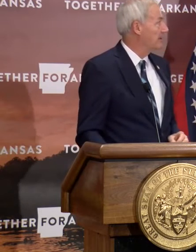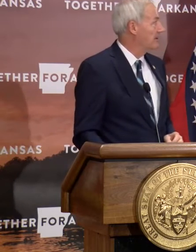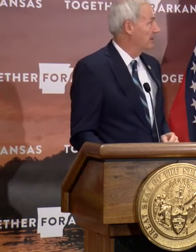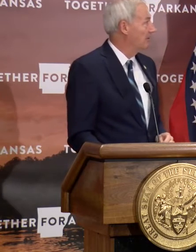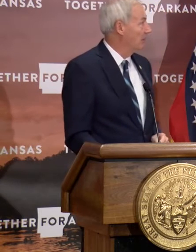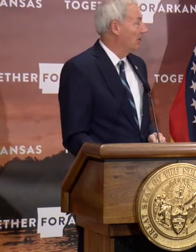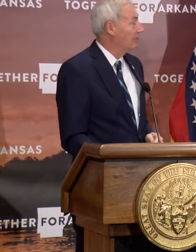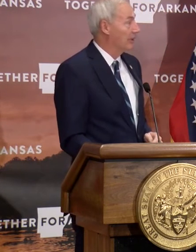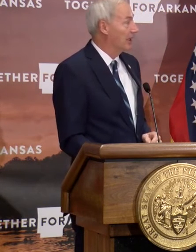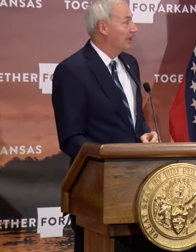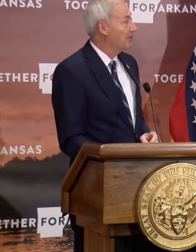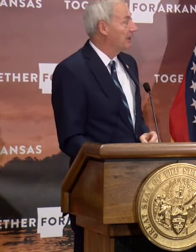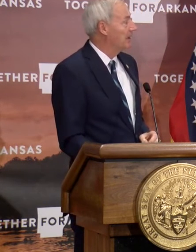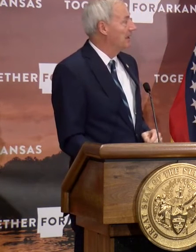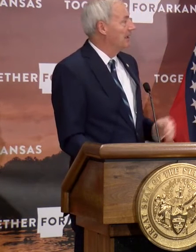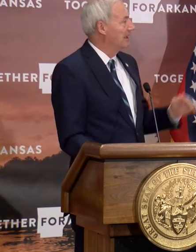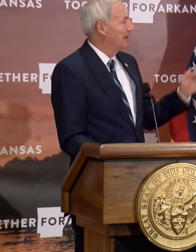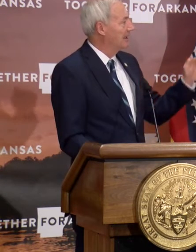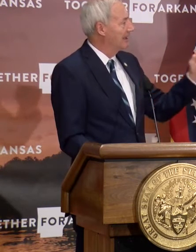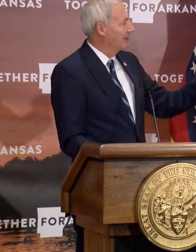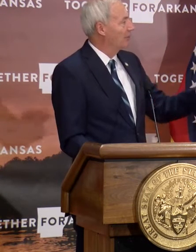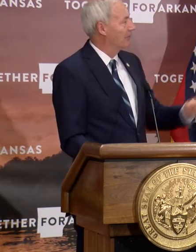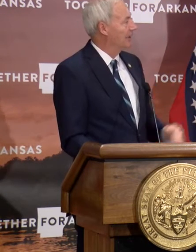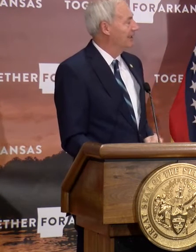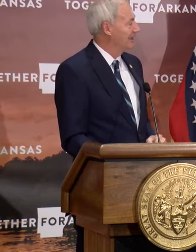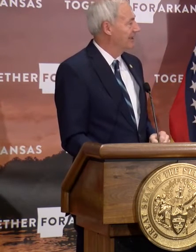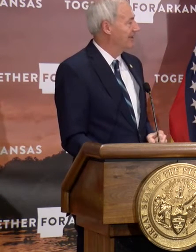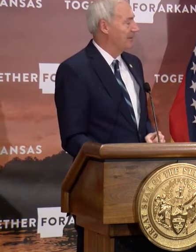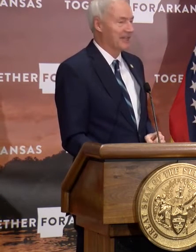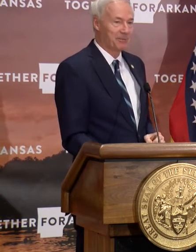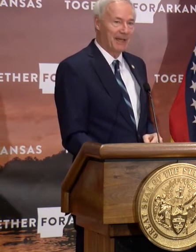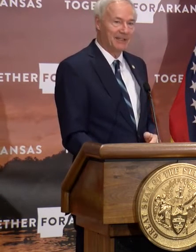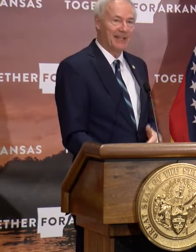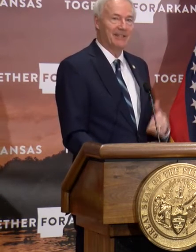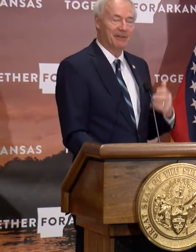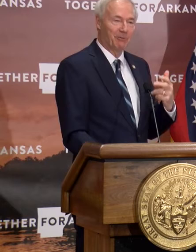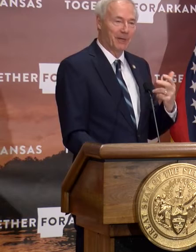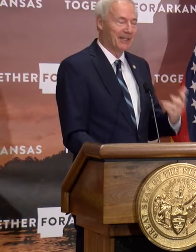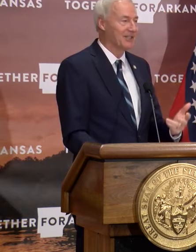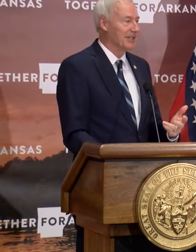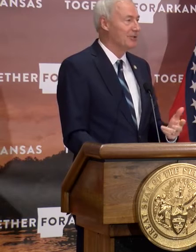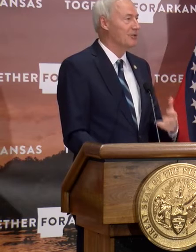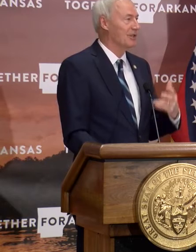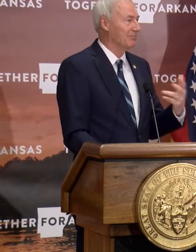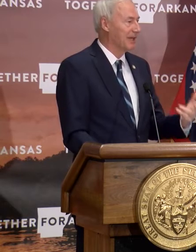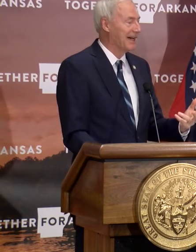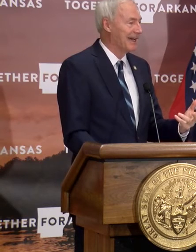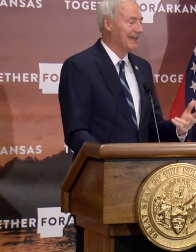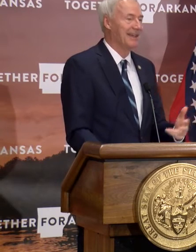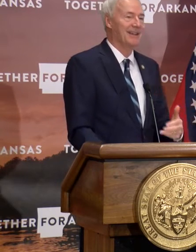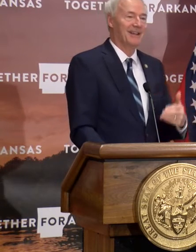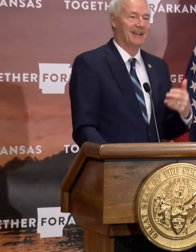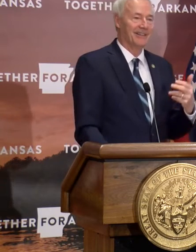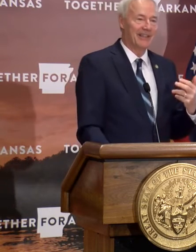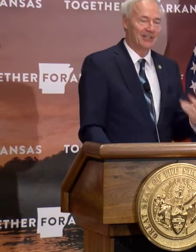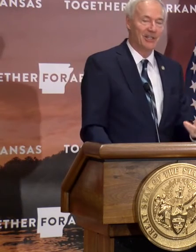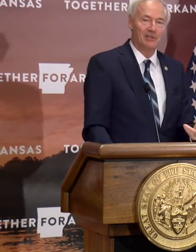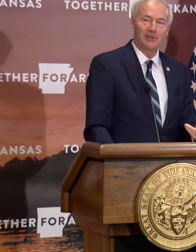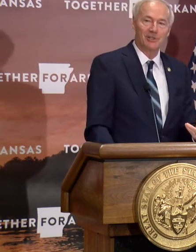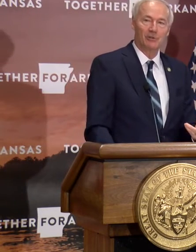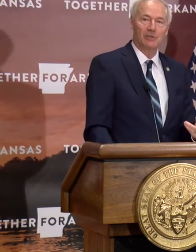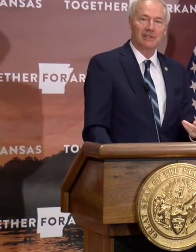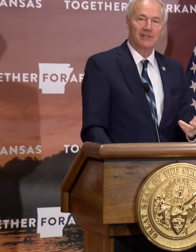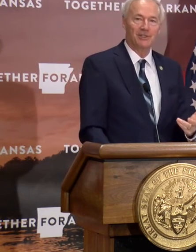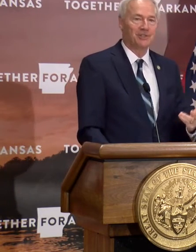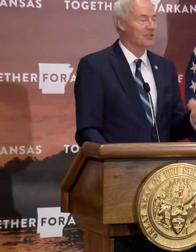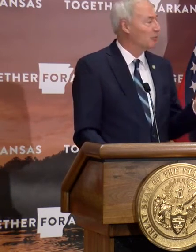declined that well over 100, and hopefully the mask mandate, if everybody continues to comply, they continue